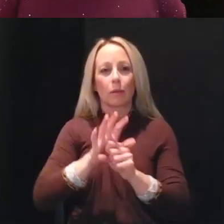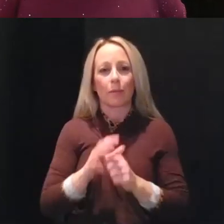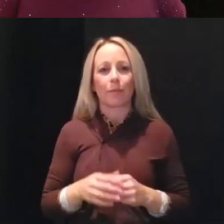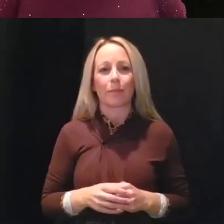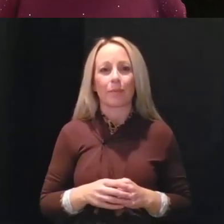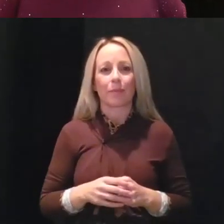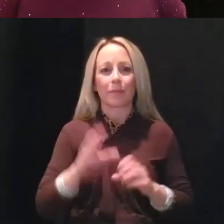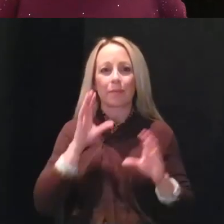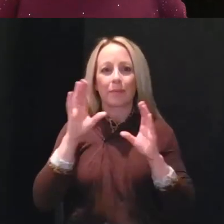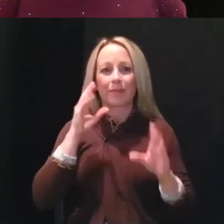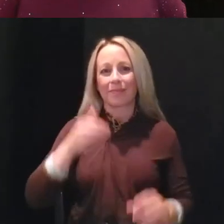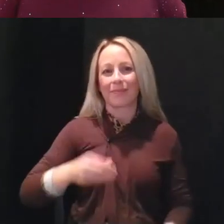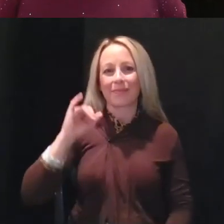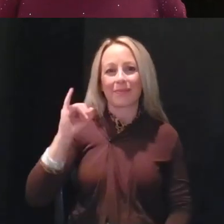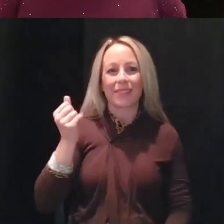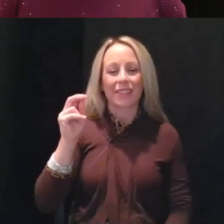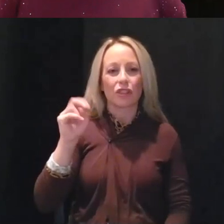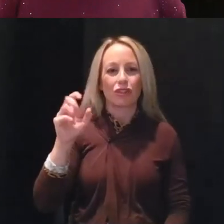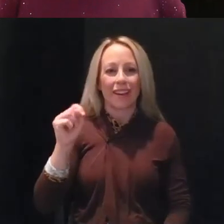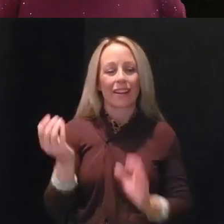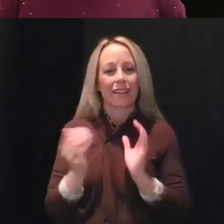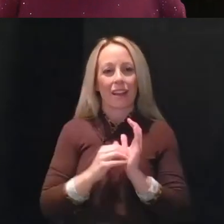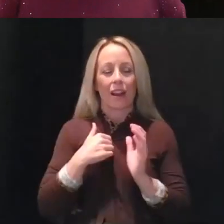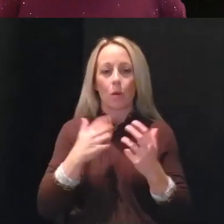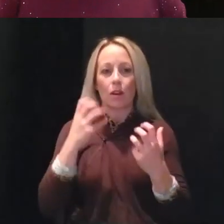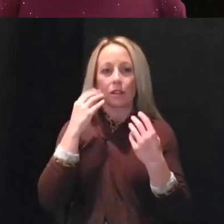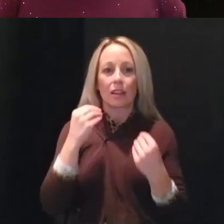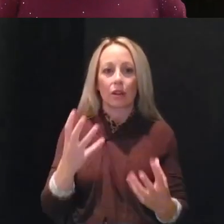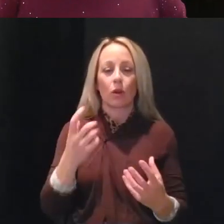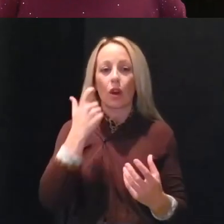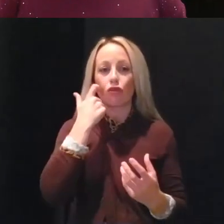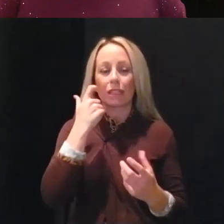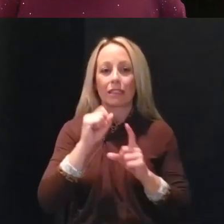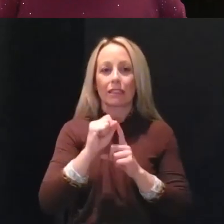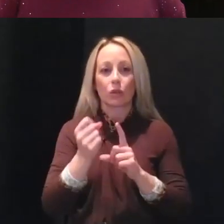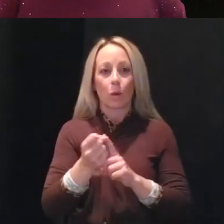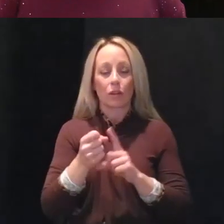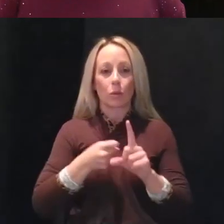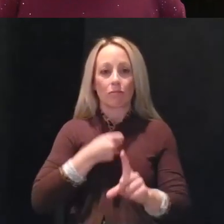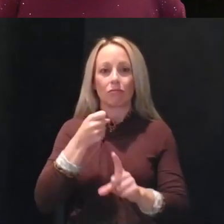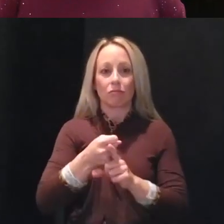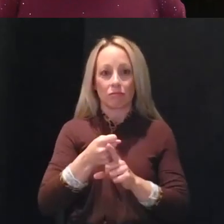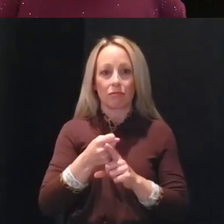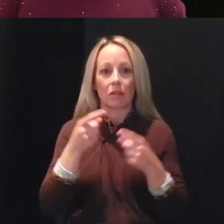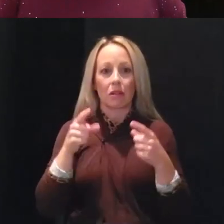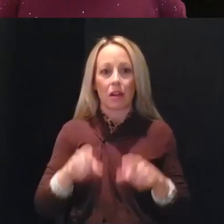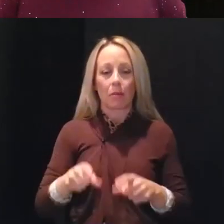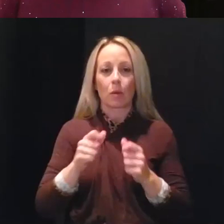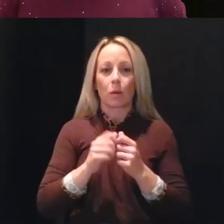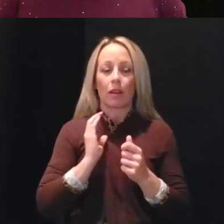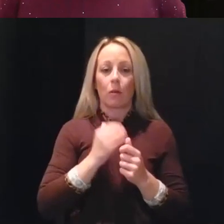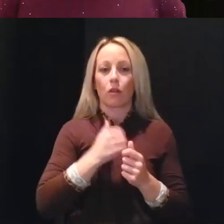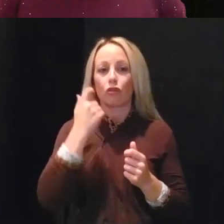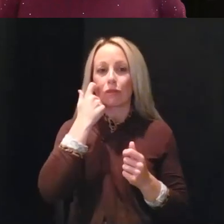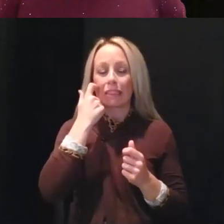Hi everyone, it's Janet again. I wanted to let you know of a recent situation that we found out about. With our recent surge